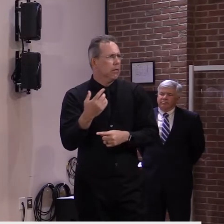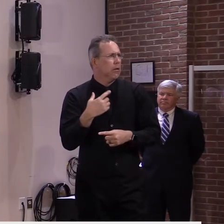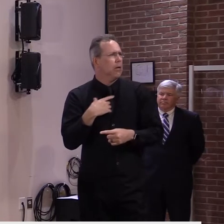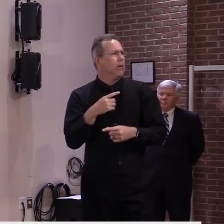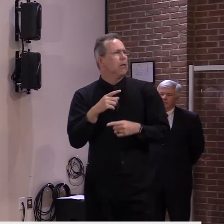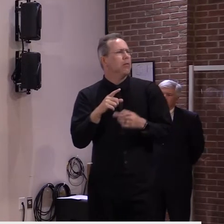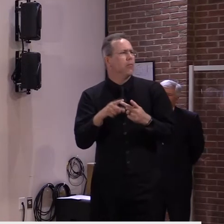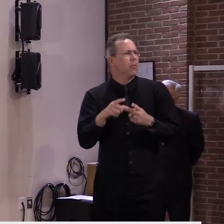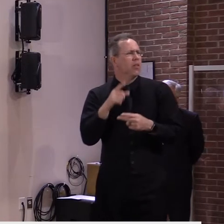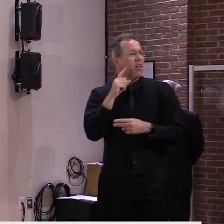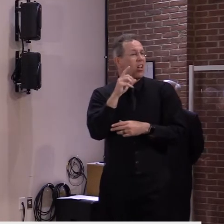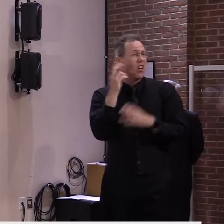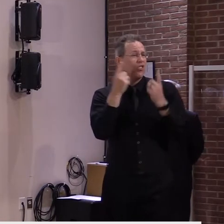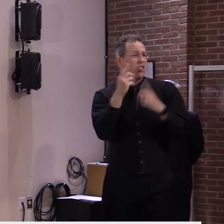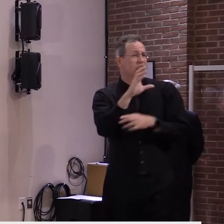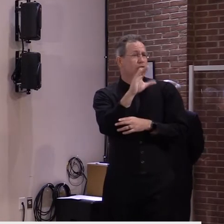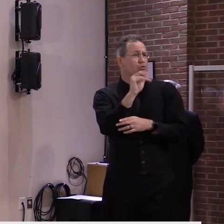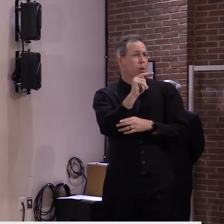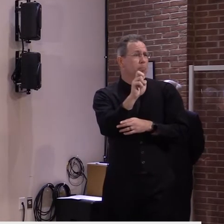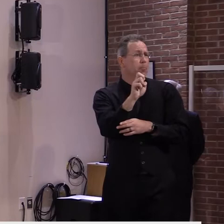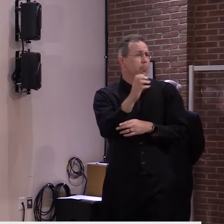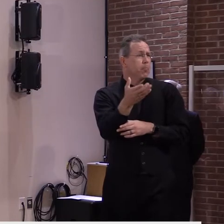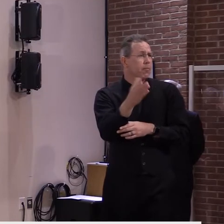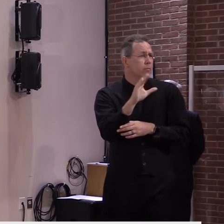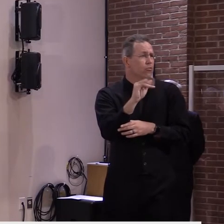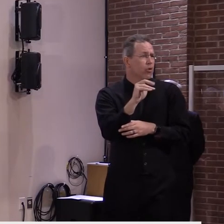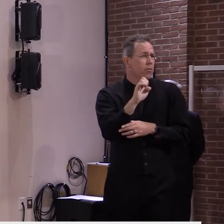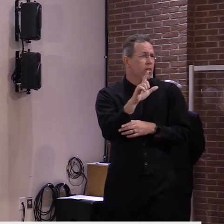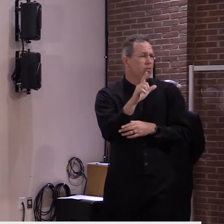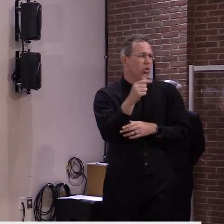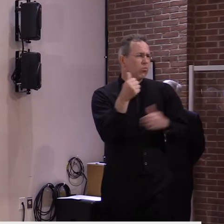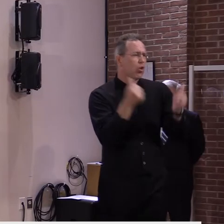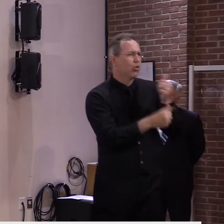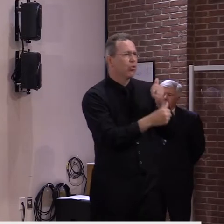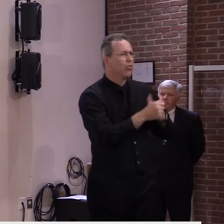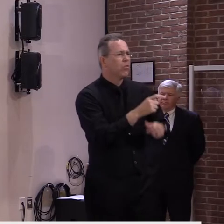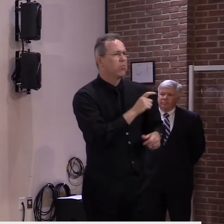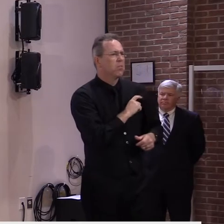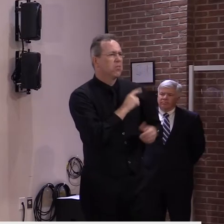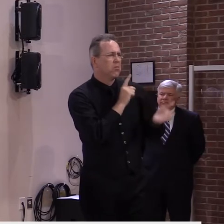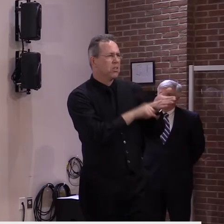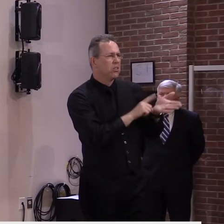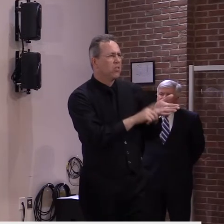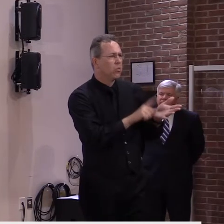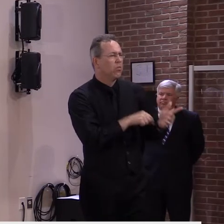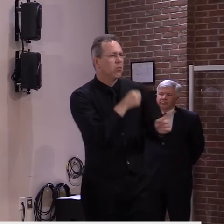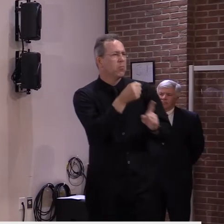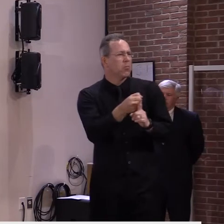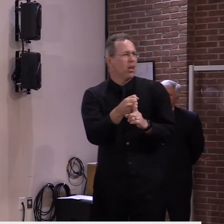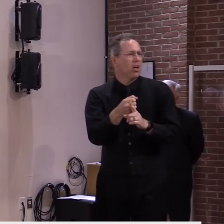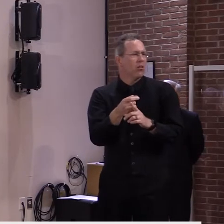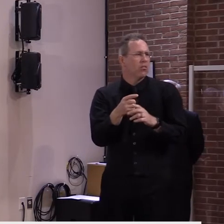or repercussions as a result of the criminal investigation, but I don't know that at this point in time.